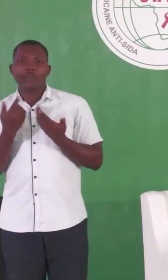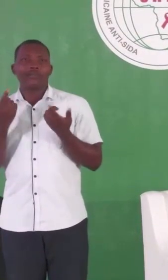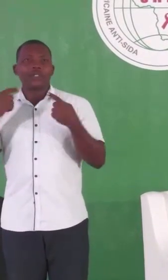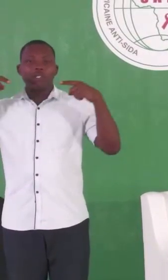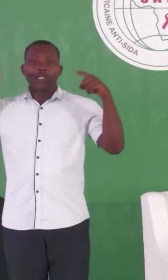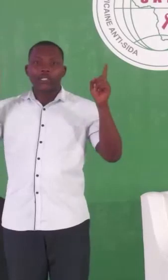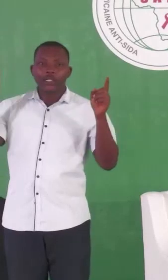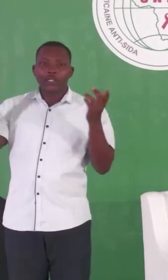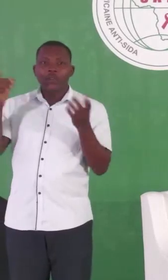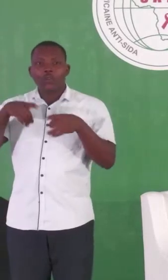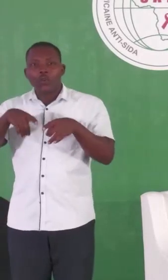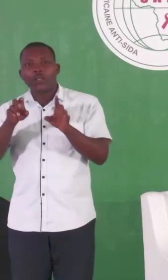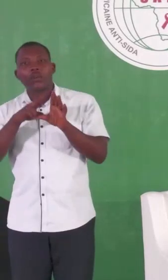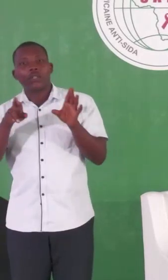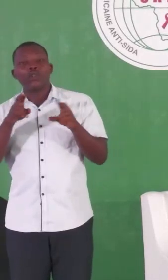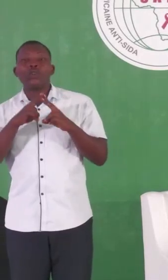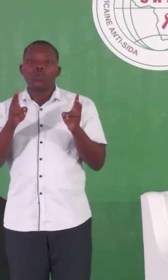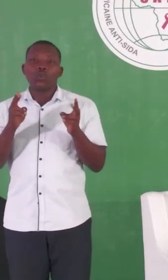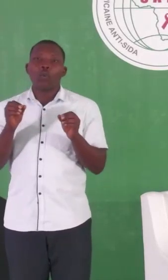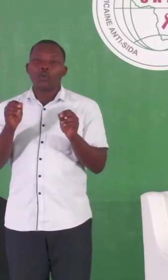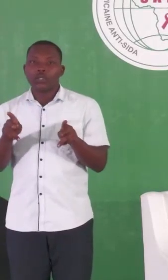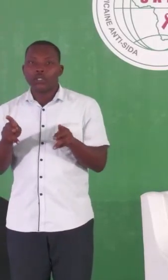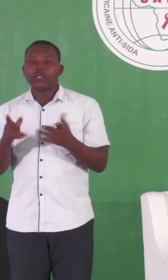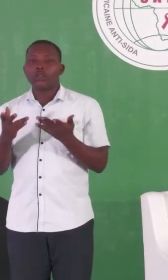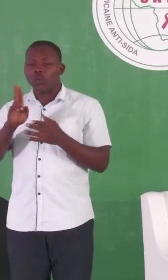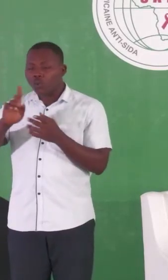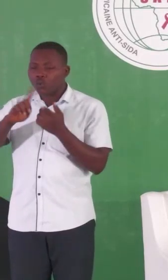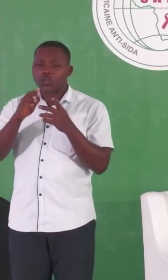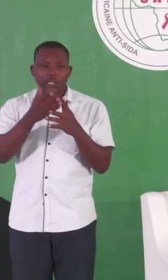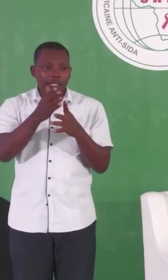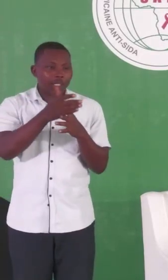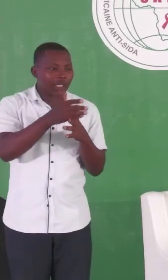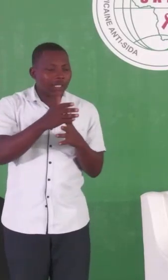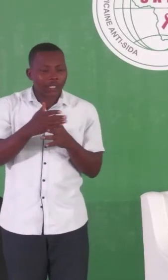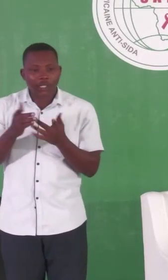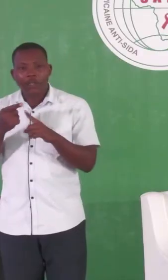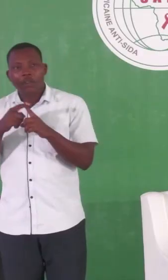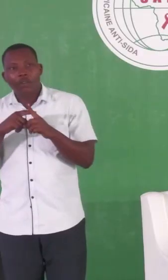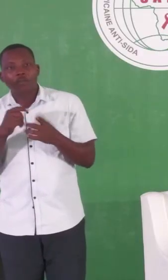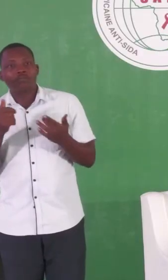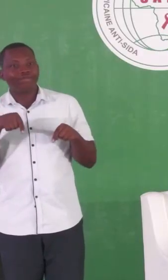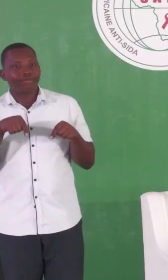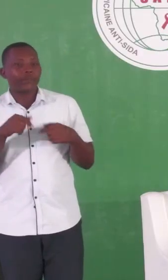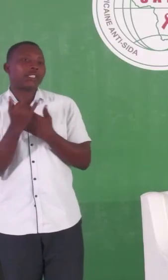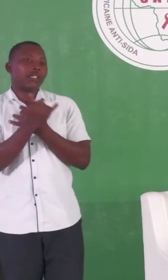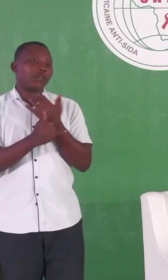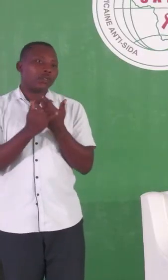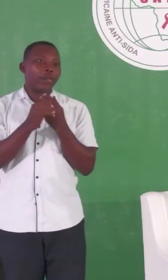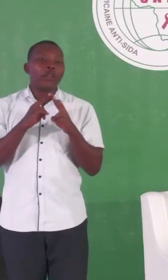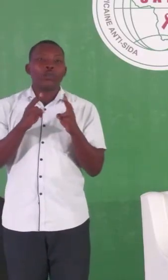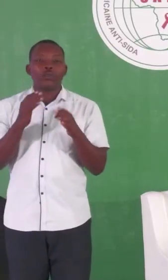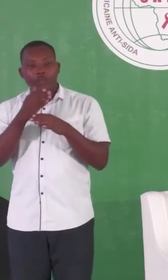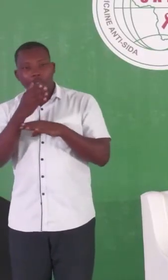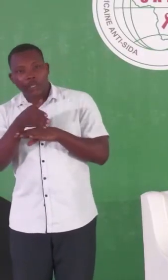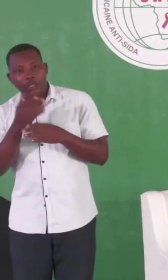region, and we will take this opportunity to share and hear from those countries. So right after the